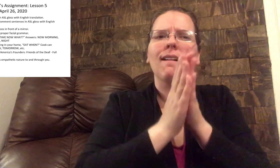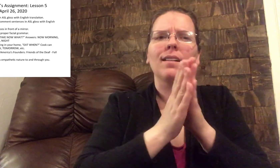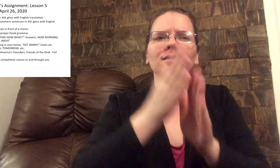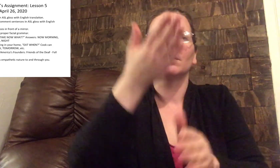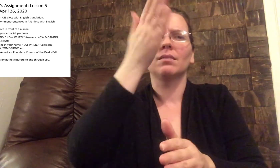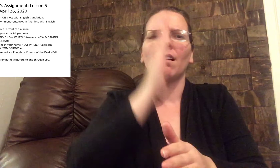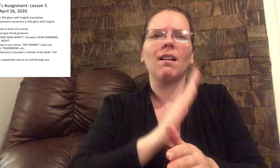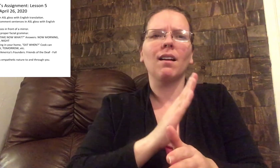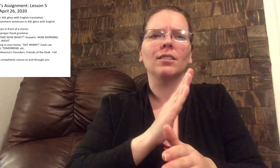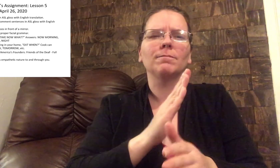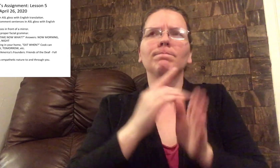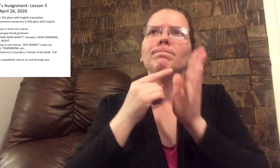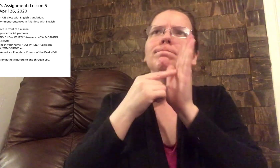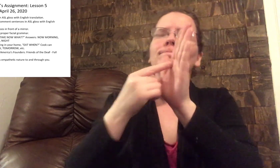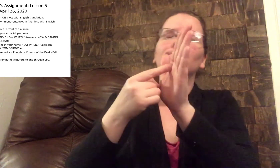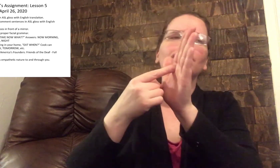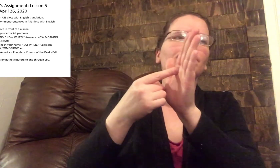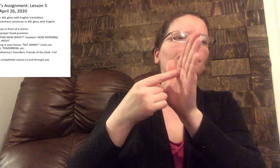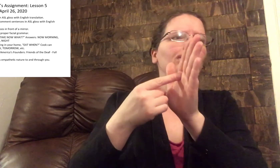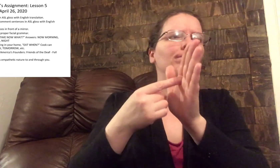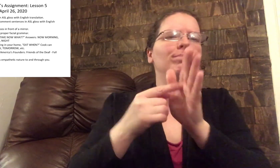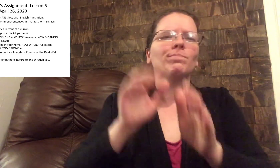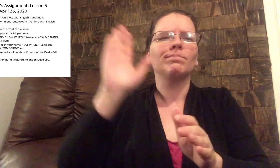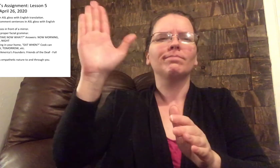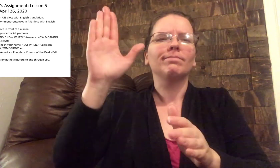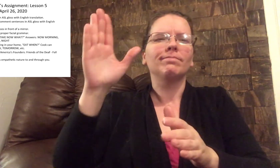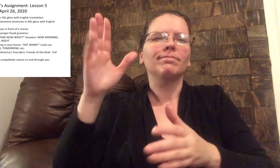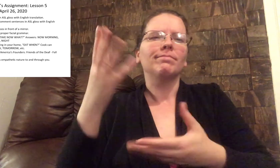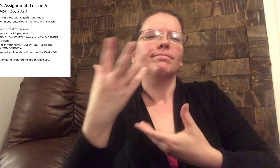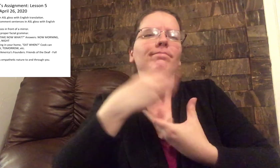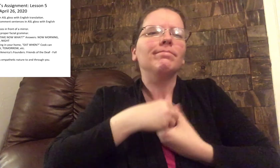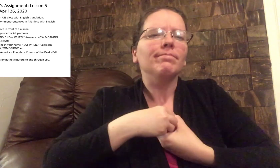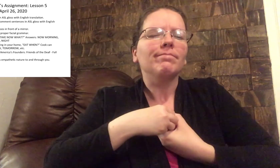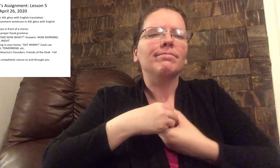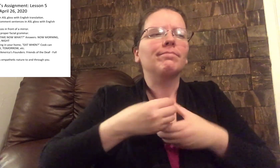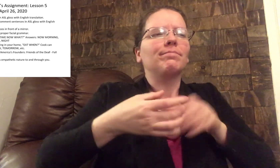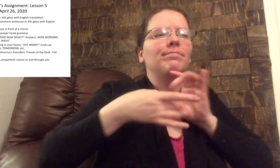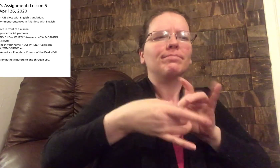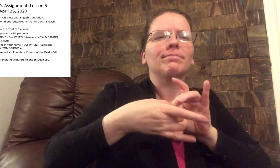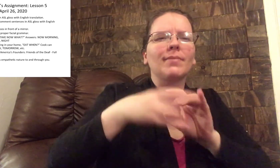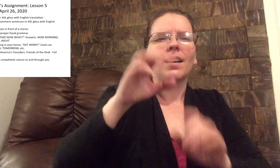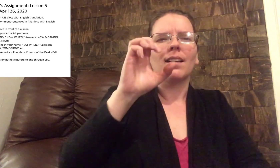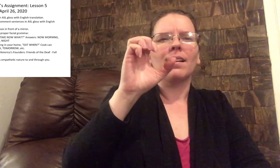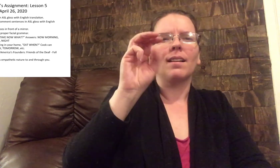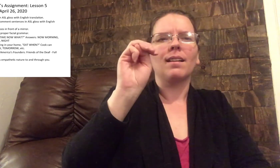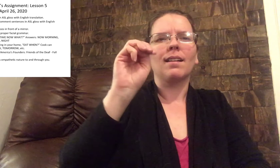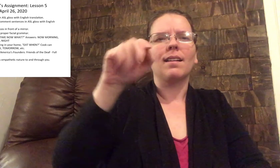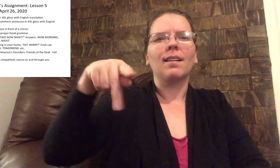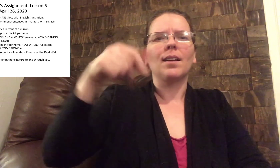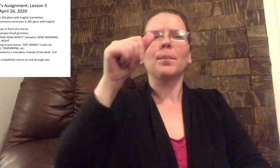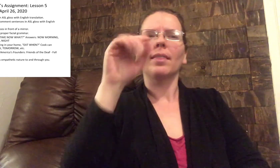And lastly, ask God to reveal his empathetic nature